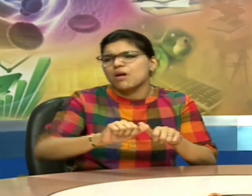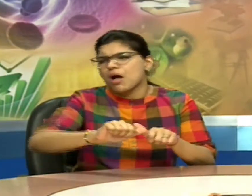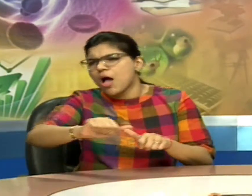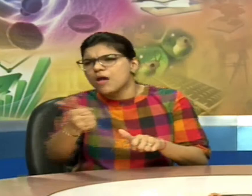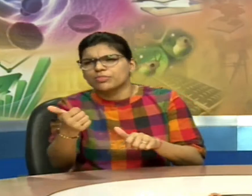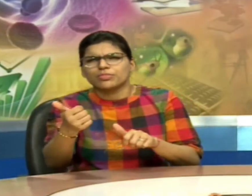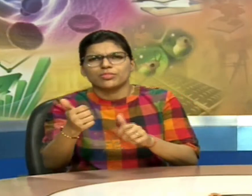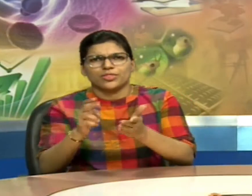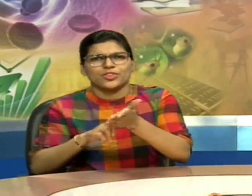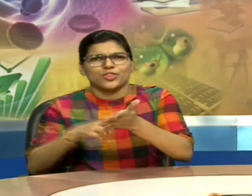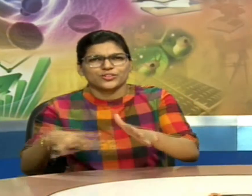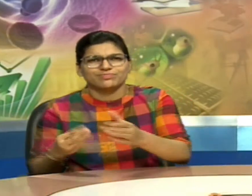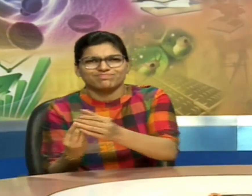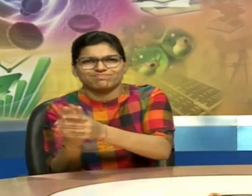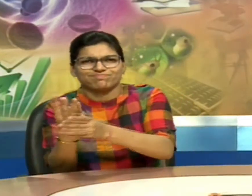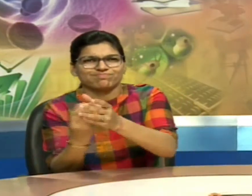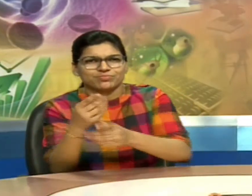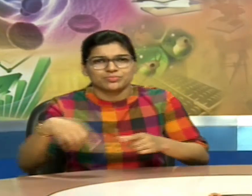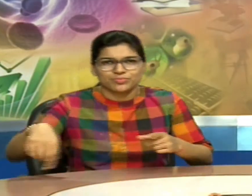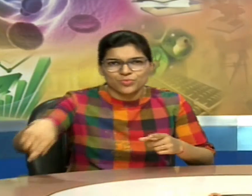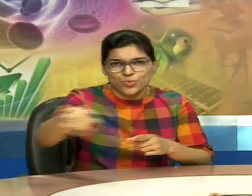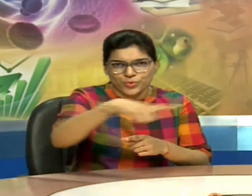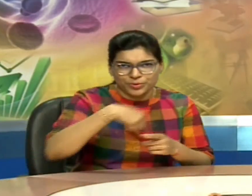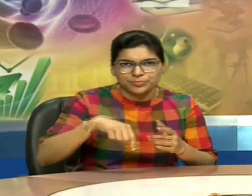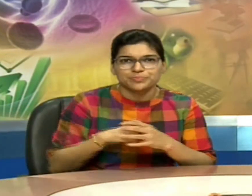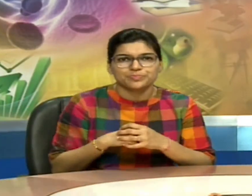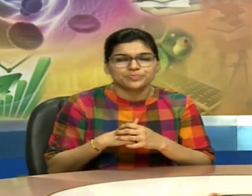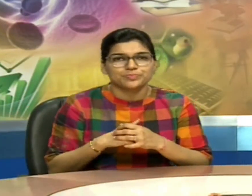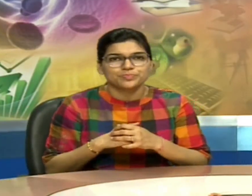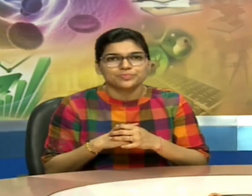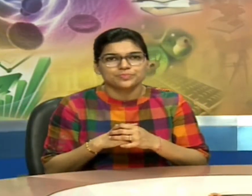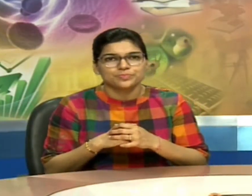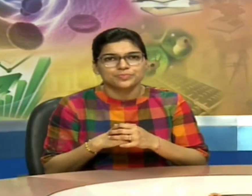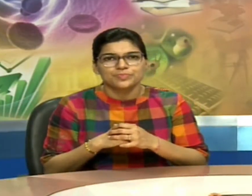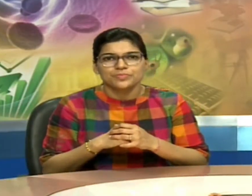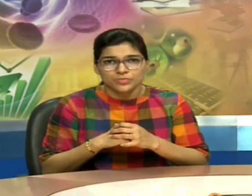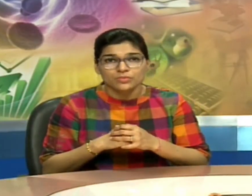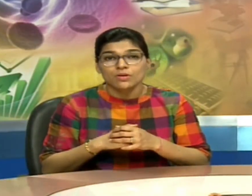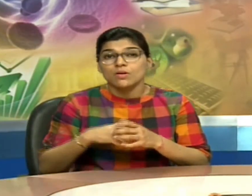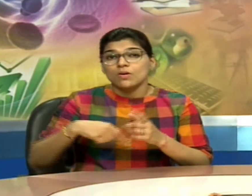air, water, natural plants and animals,